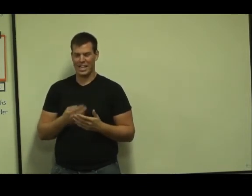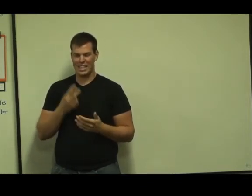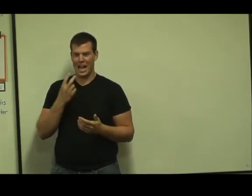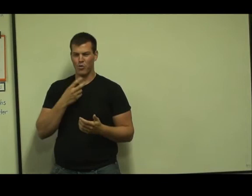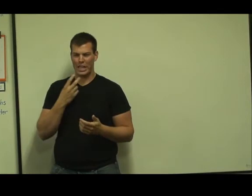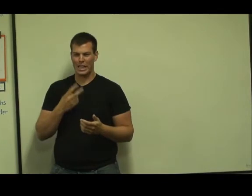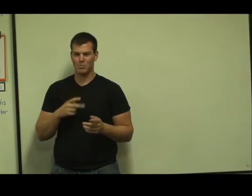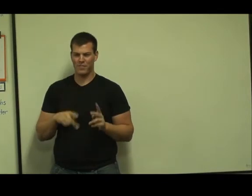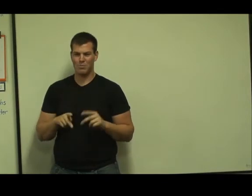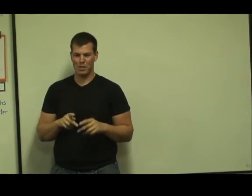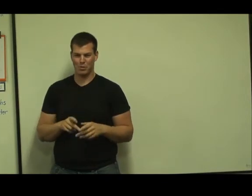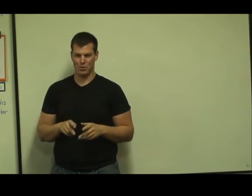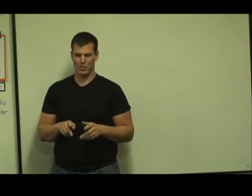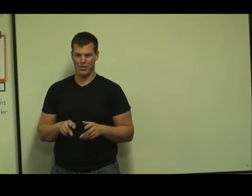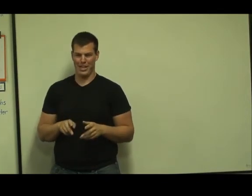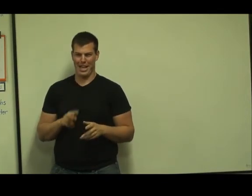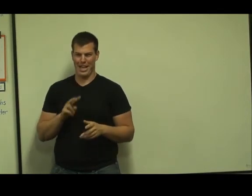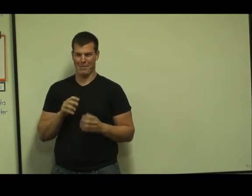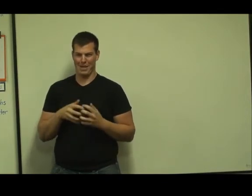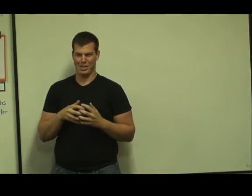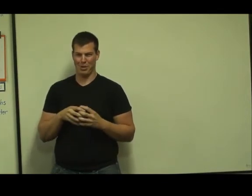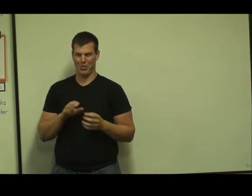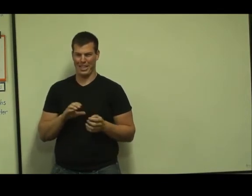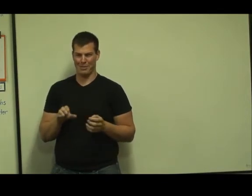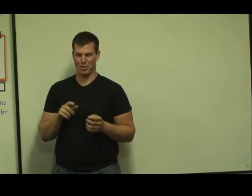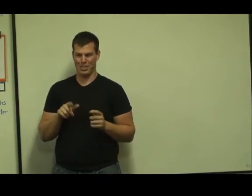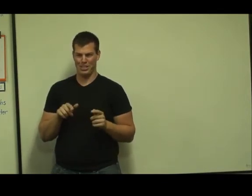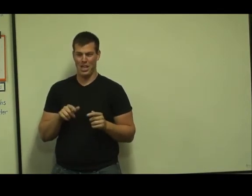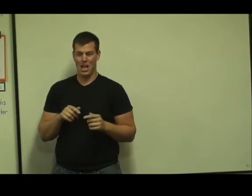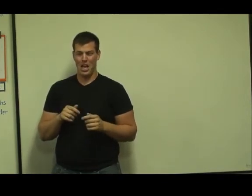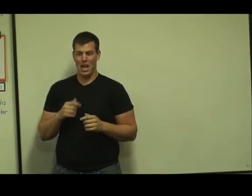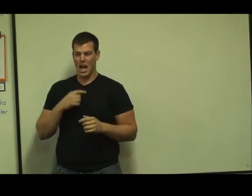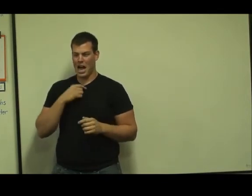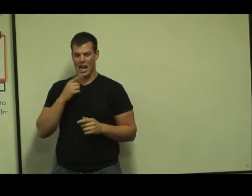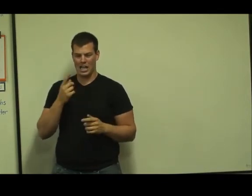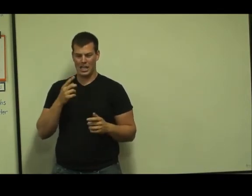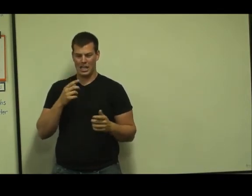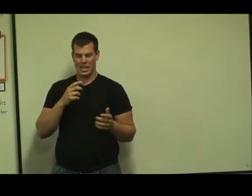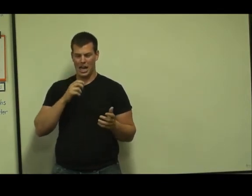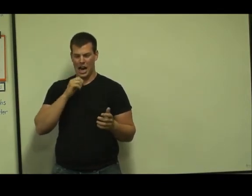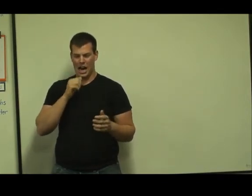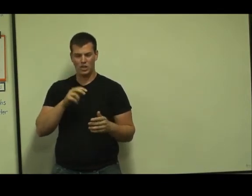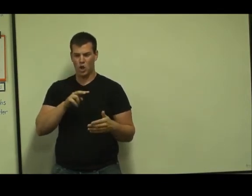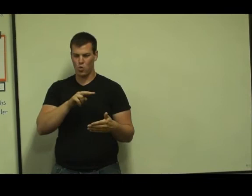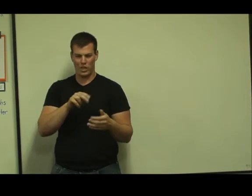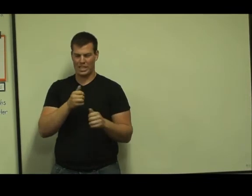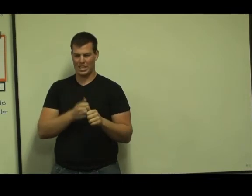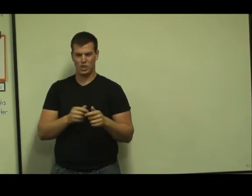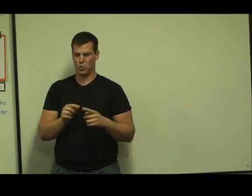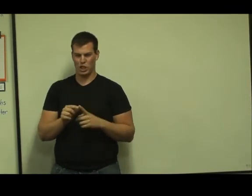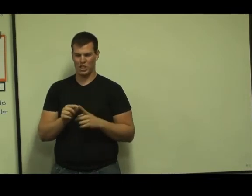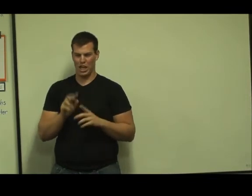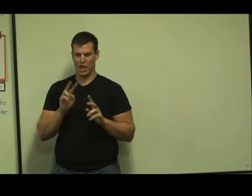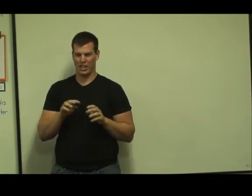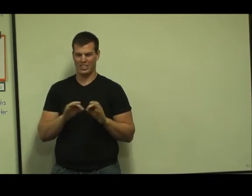I people, I mess up with the capture. I don't we each one and look at the